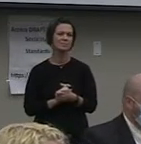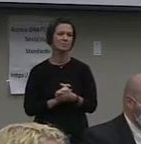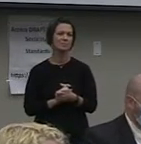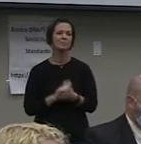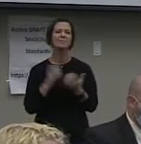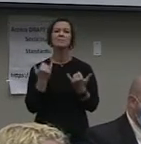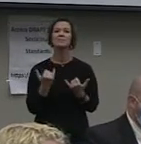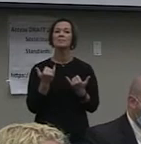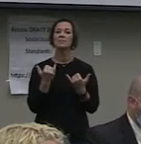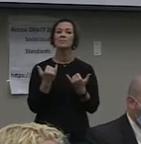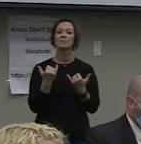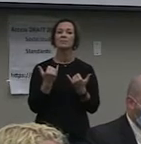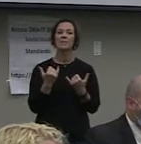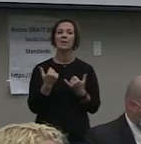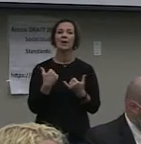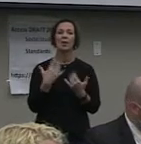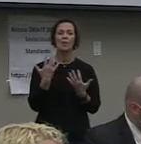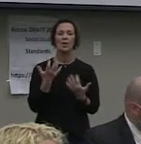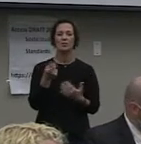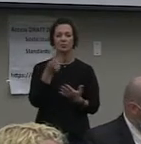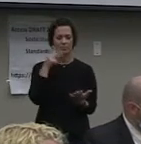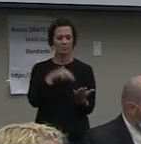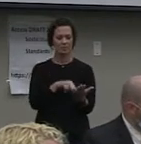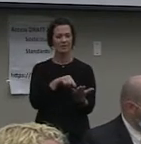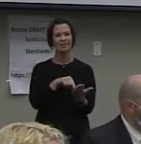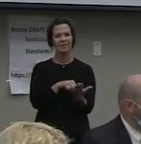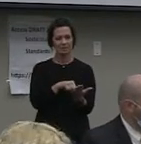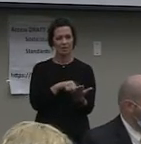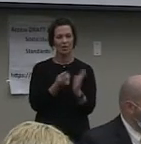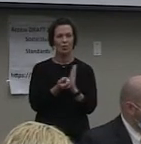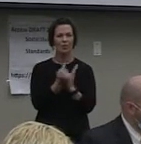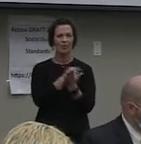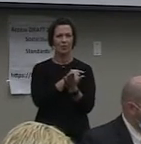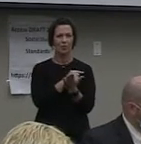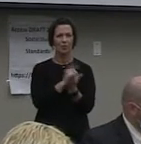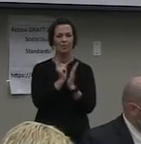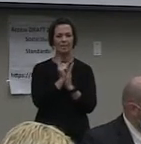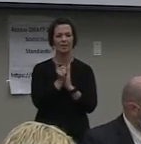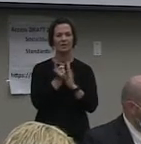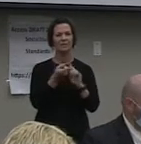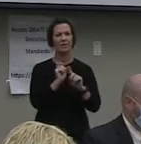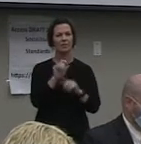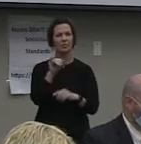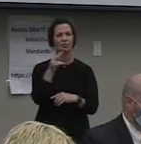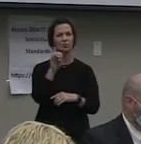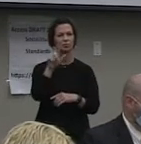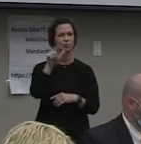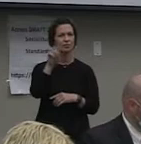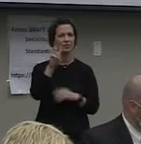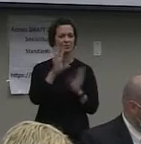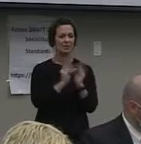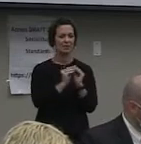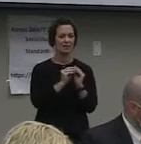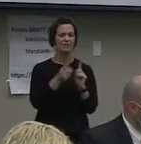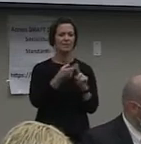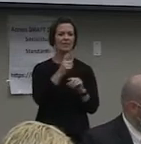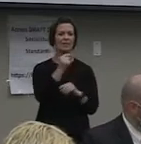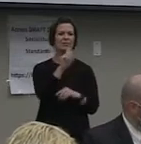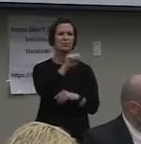much. At this time, I would ask you to consult the packet in front of you and review the minutes of the June 26th meeting of the Social Studies Steering